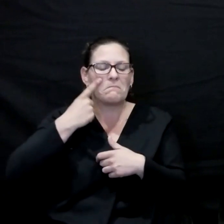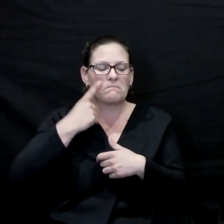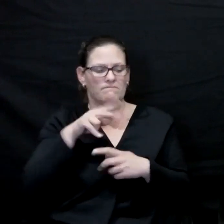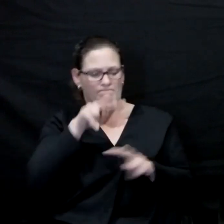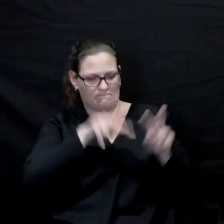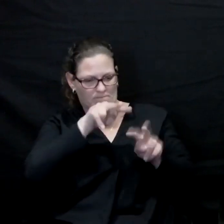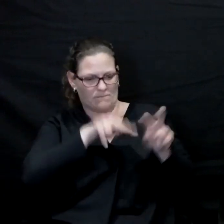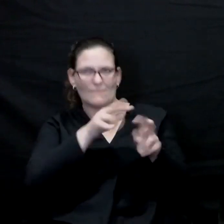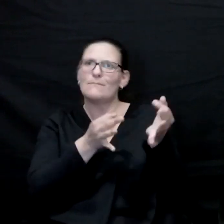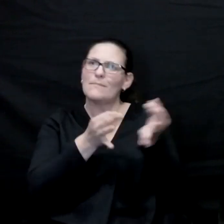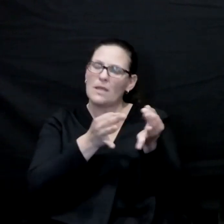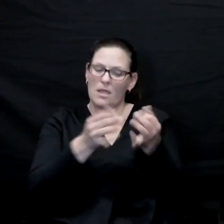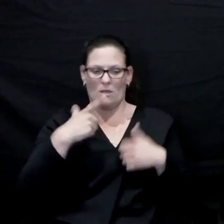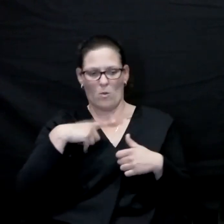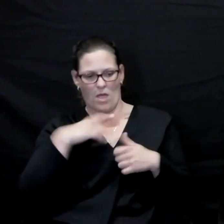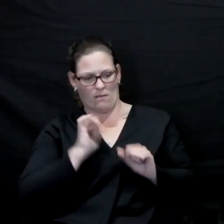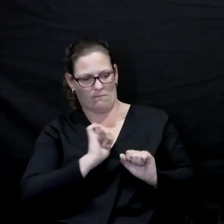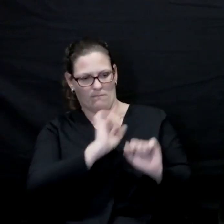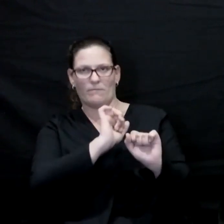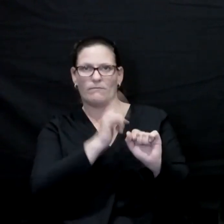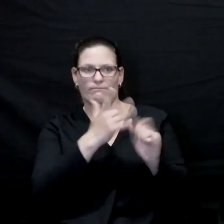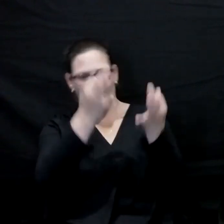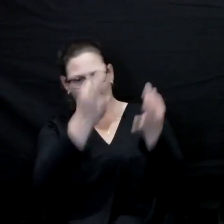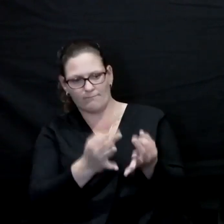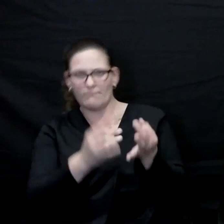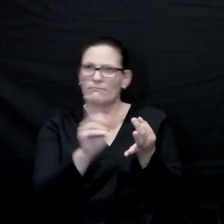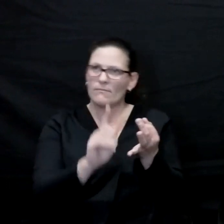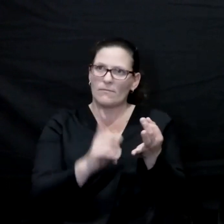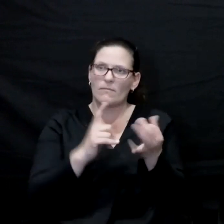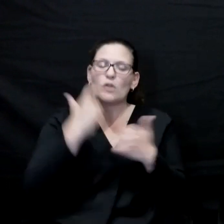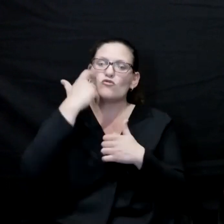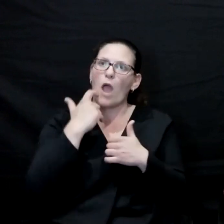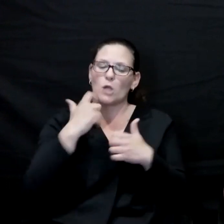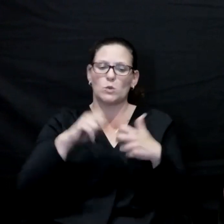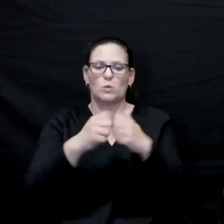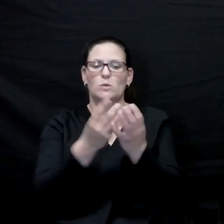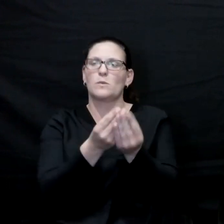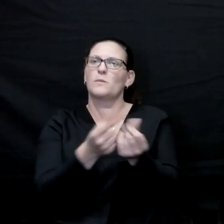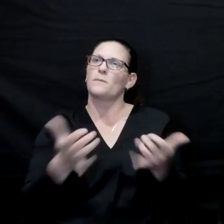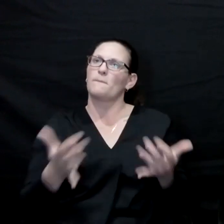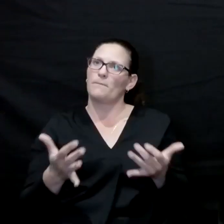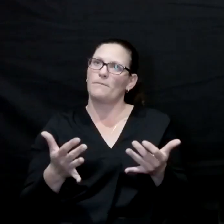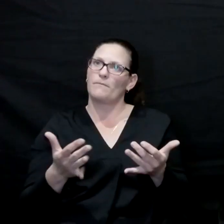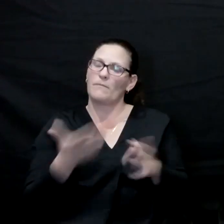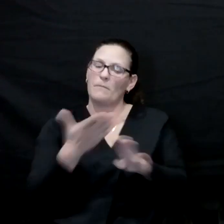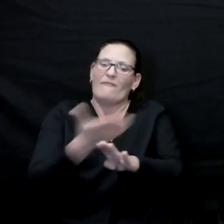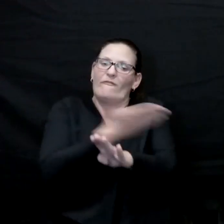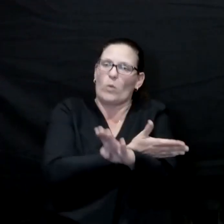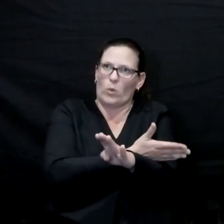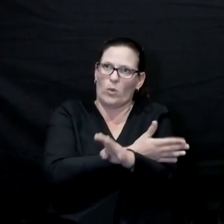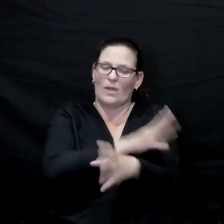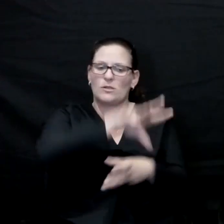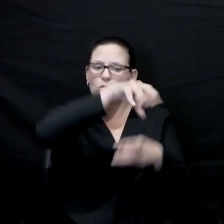an attempt to settle the matter, or having to go to an internal review. In